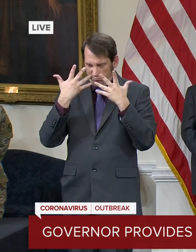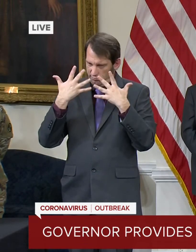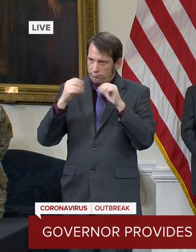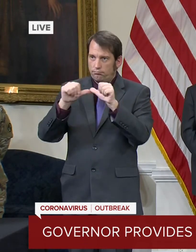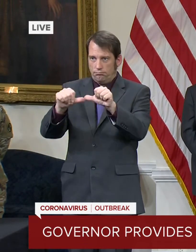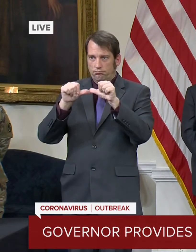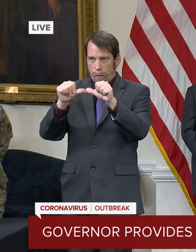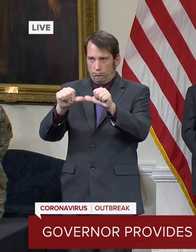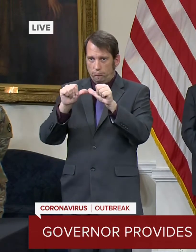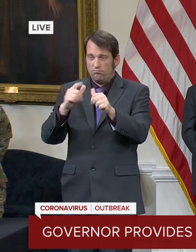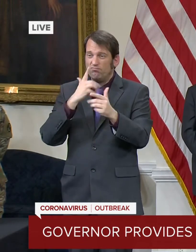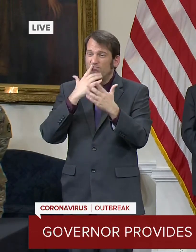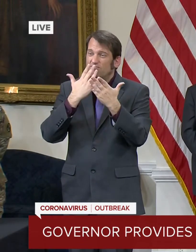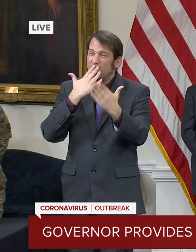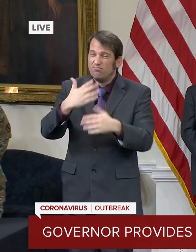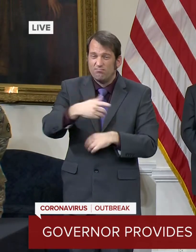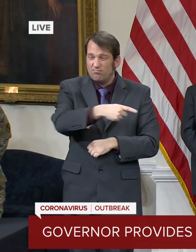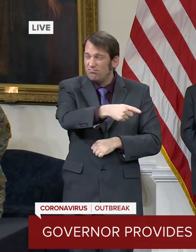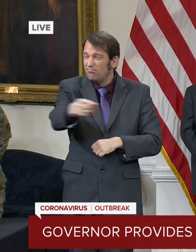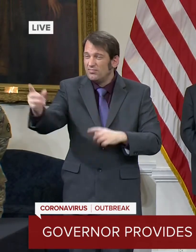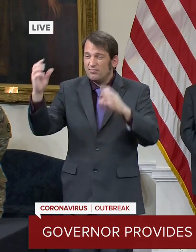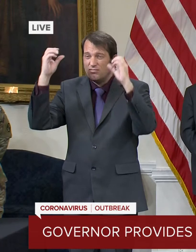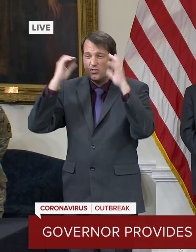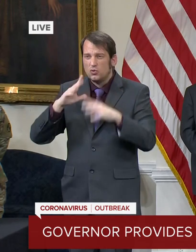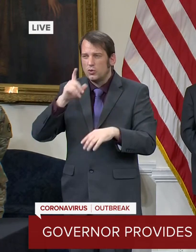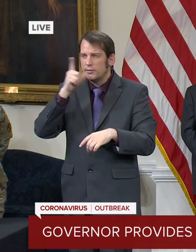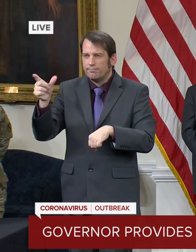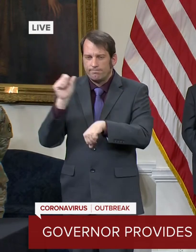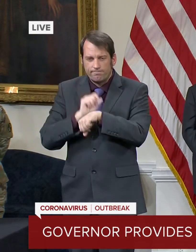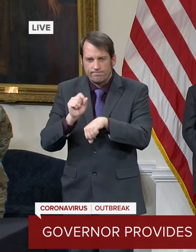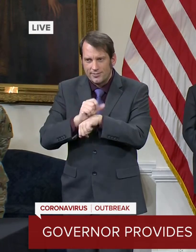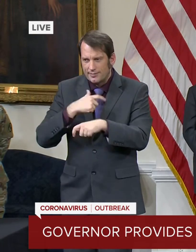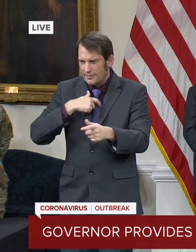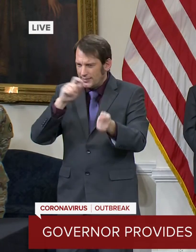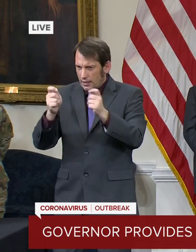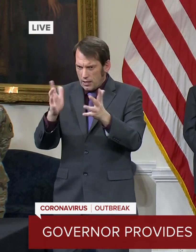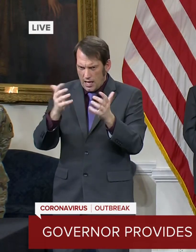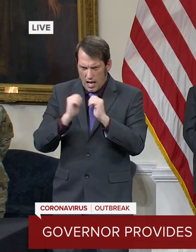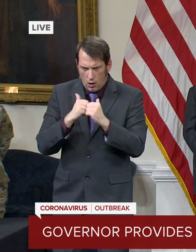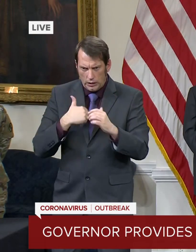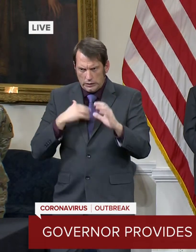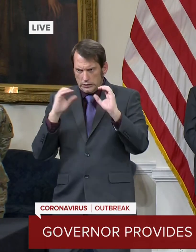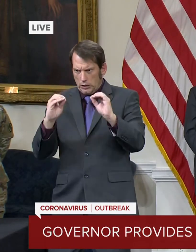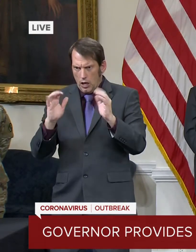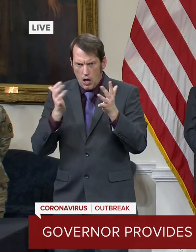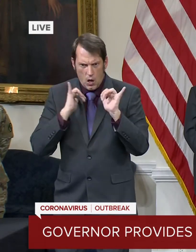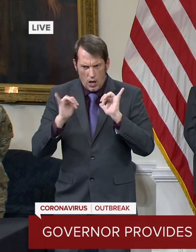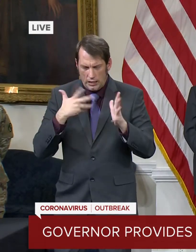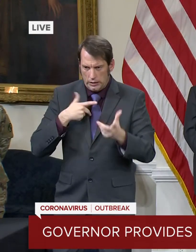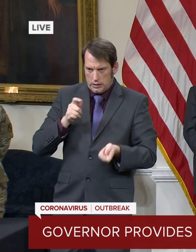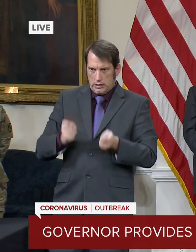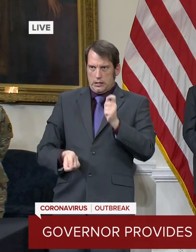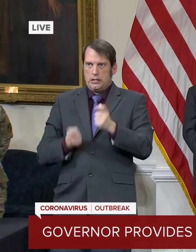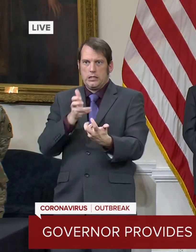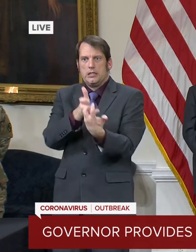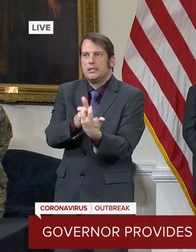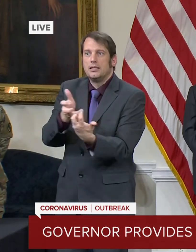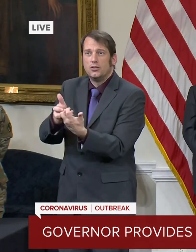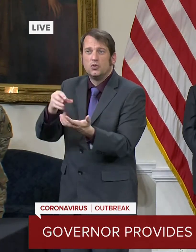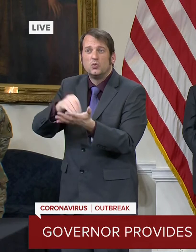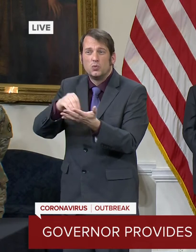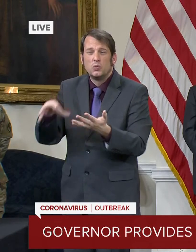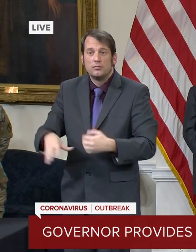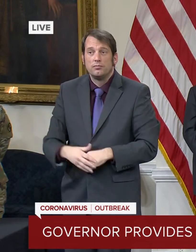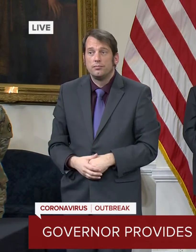to the teachers who adapted and figured out how best to educate our children during a pandemic. Thank you to the business owners